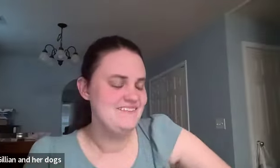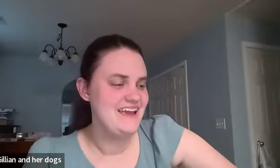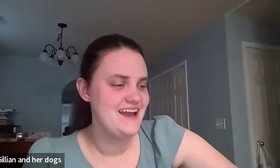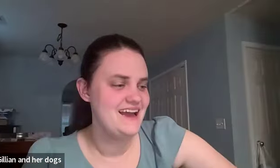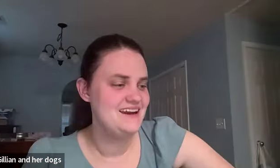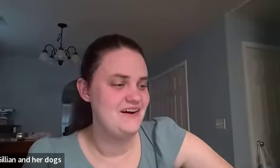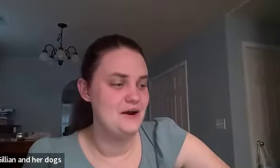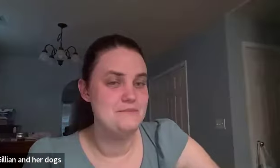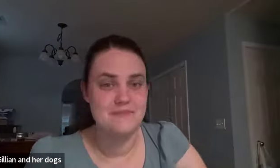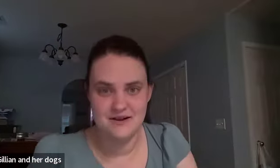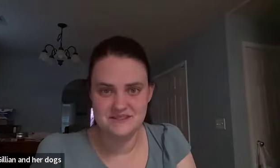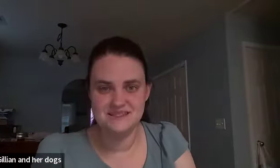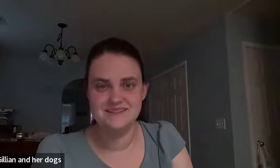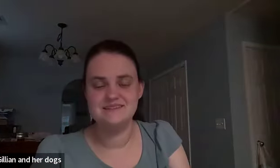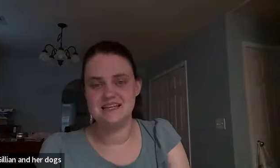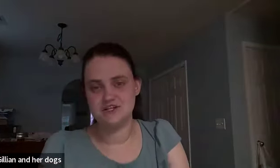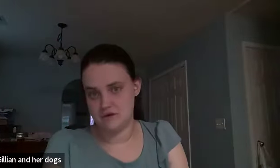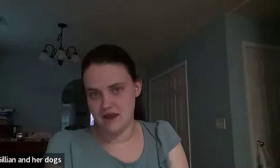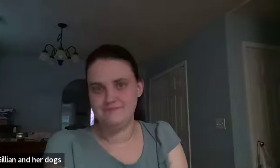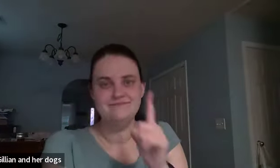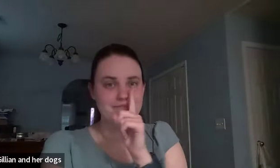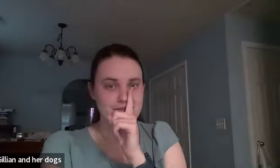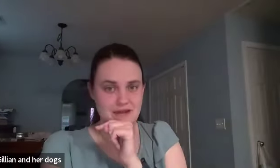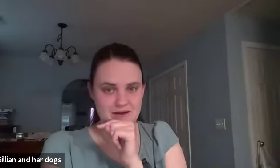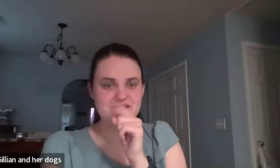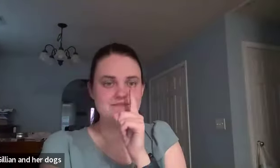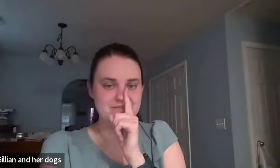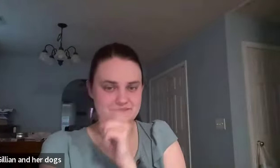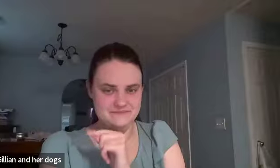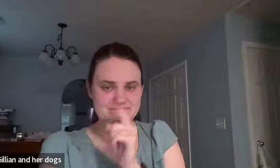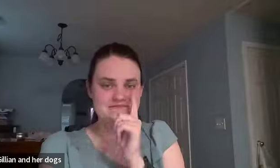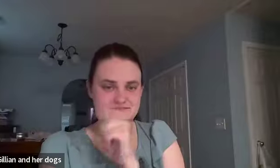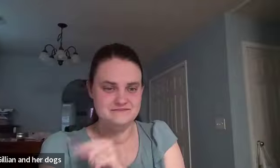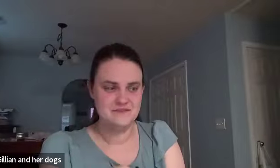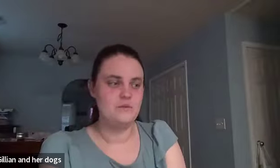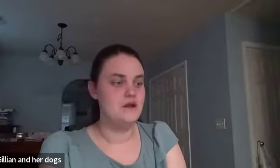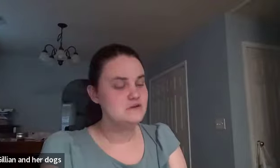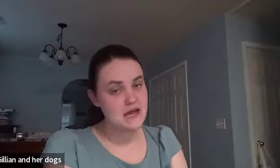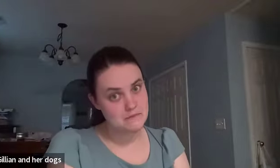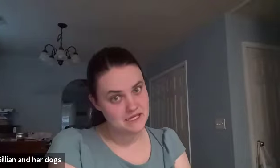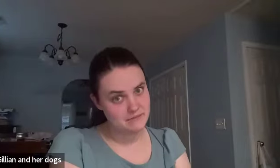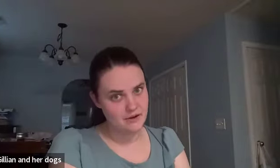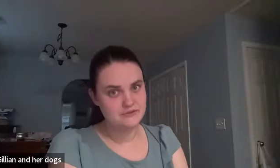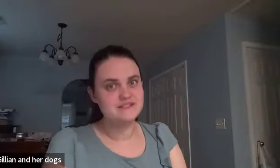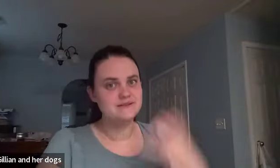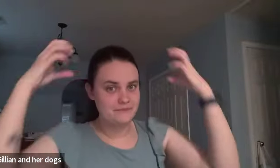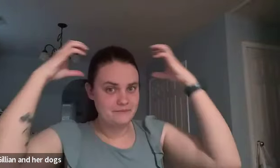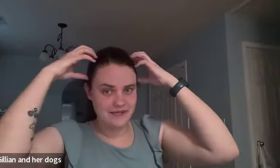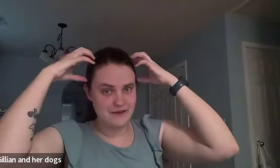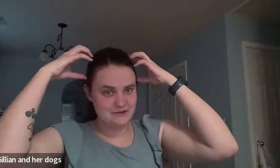We had our mouse slash rat, mouse. We also had our Mickey Mouse, Mickey